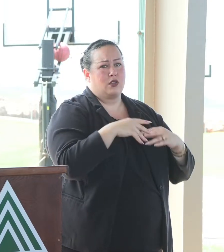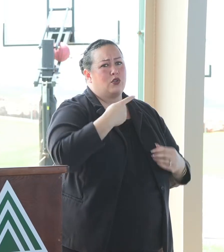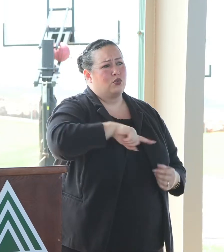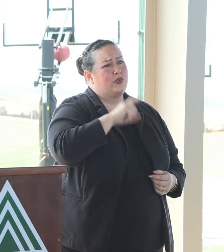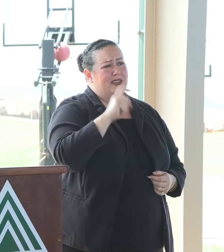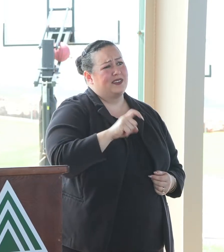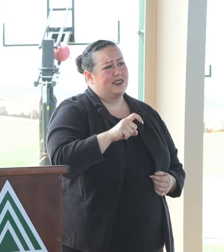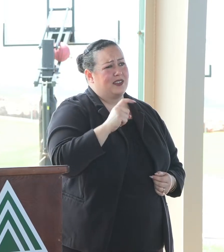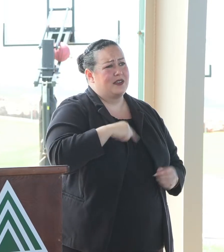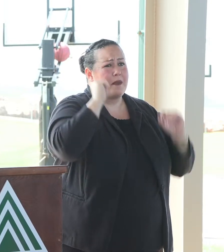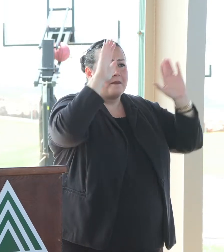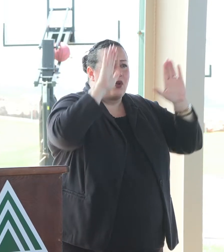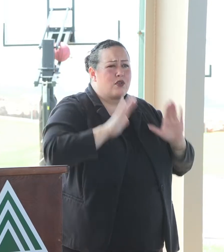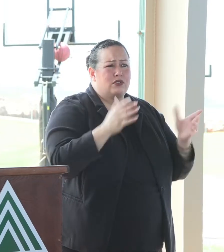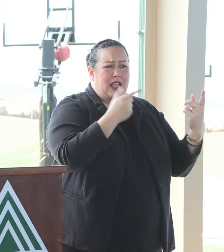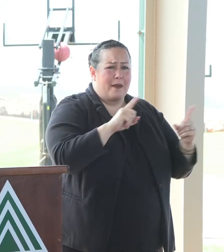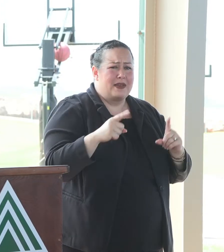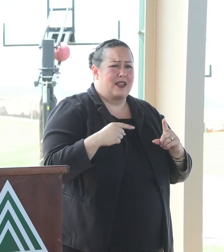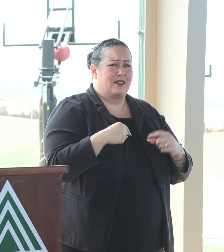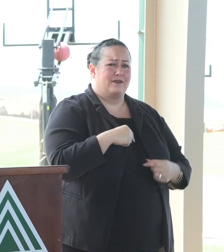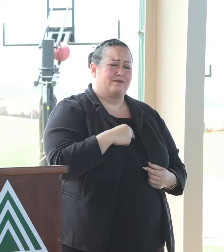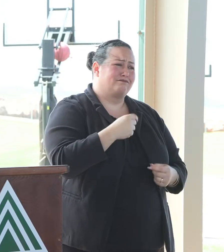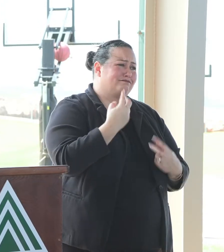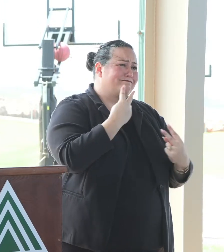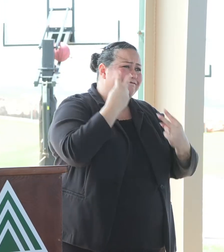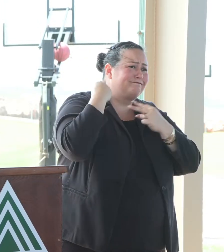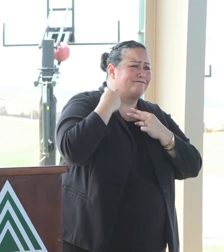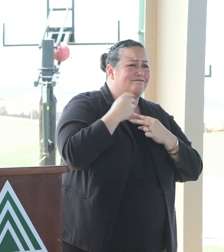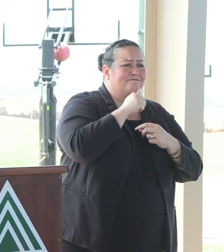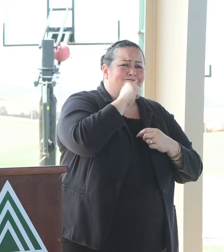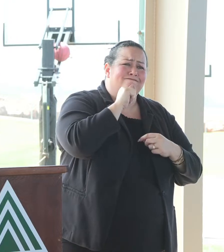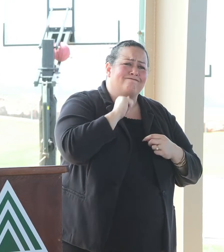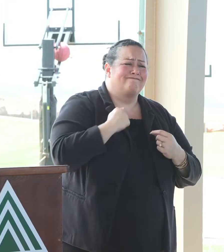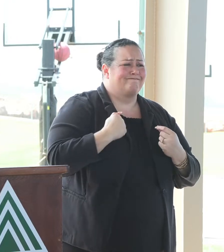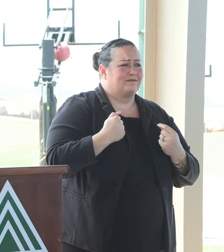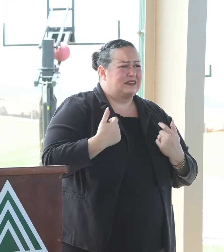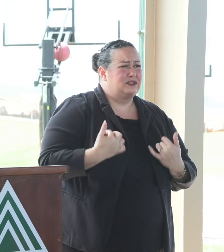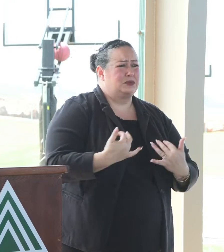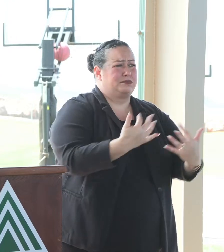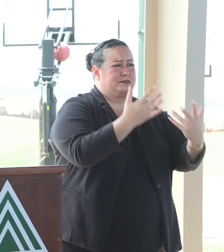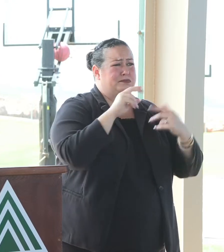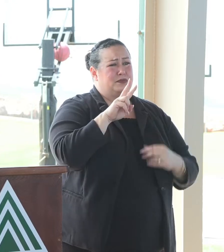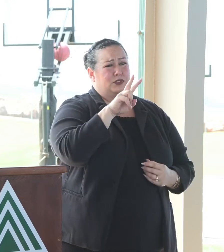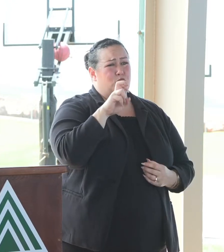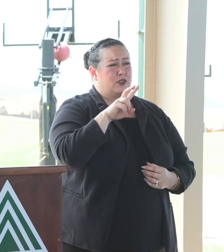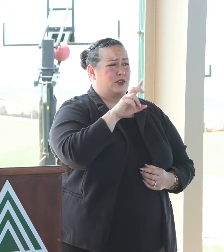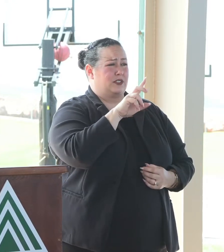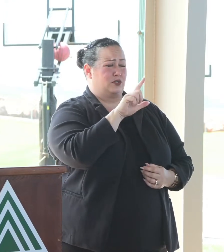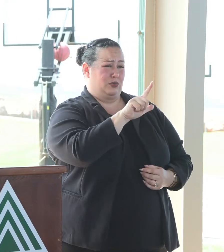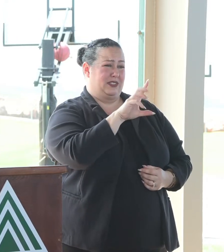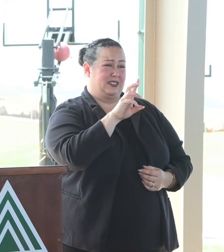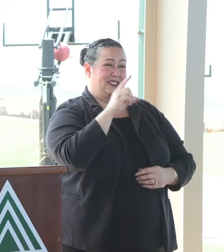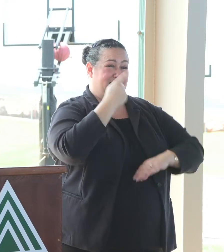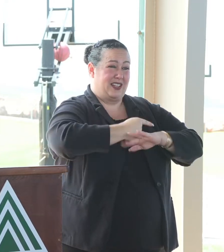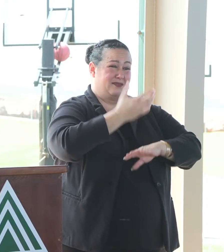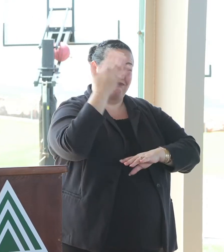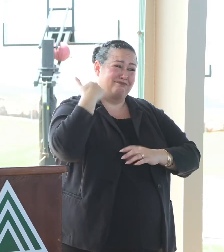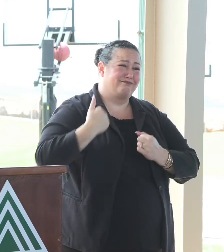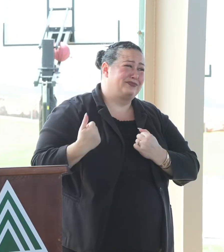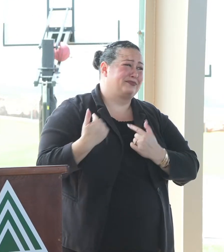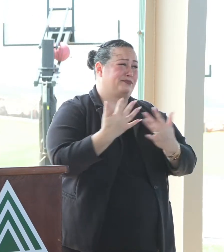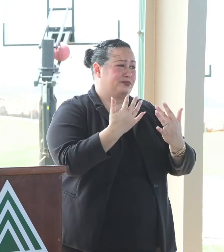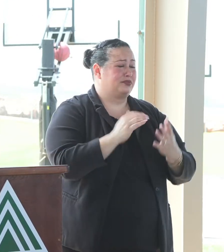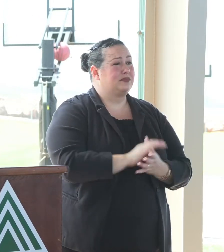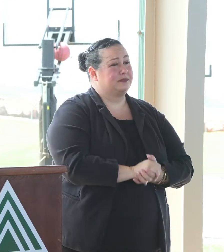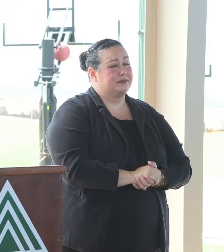miracles here after the fire that we suffered on August 8th, which was 226 days ago. Before I get into my full remarks, I'm going